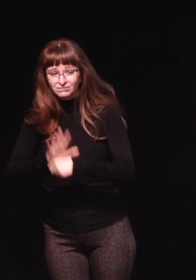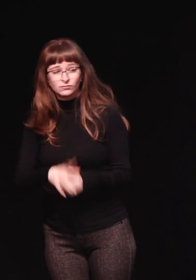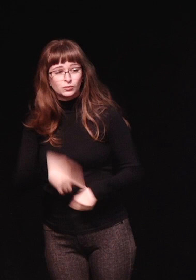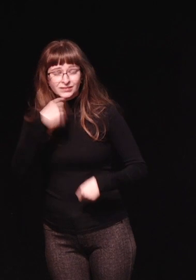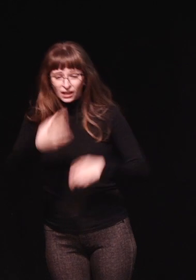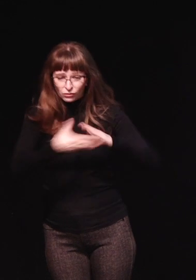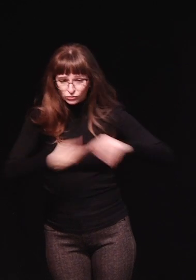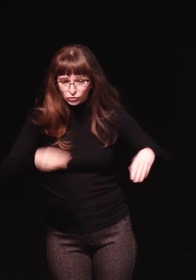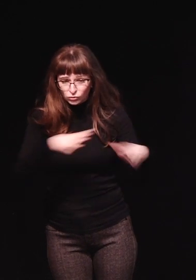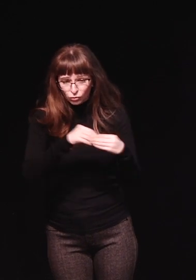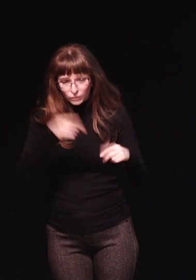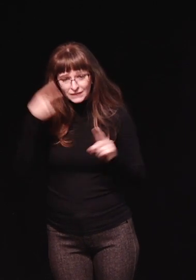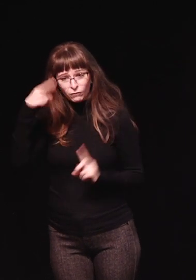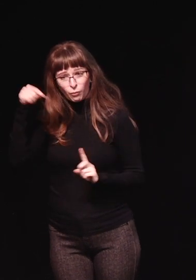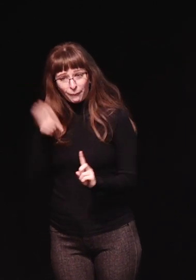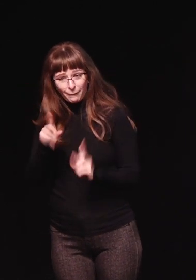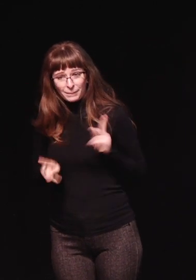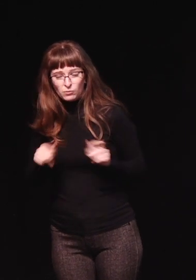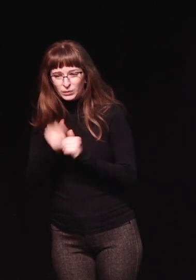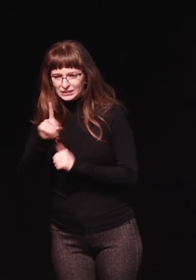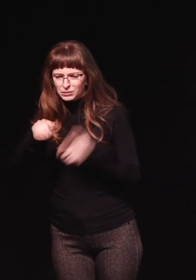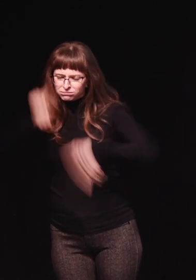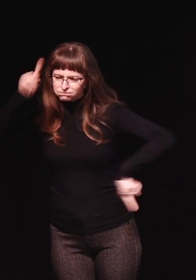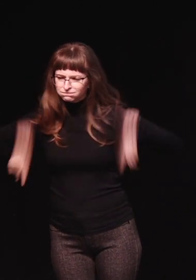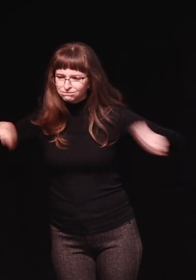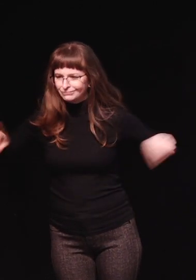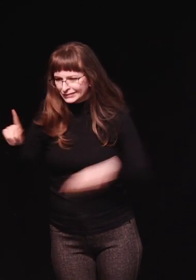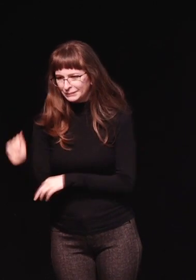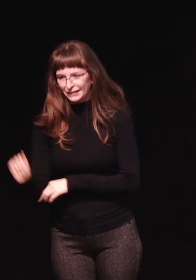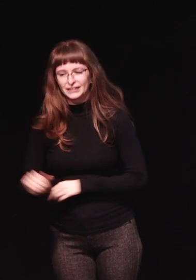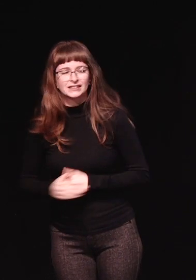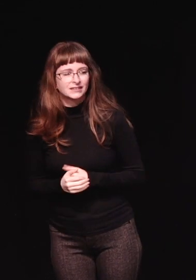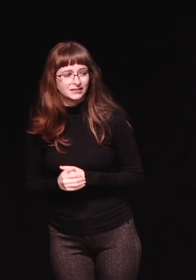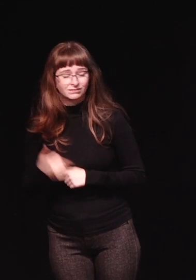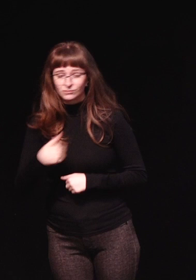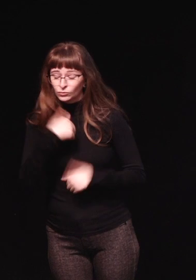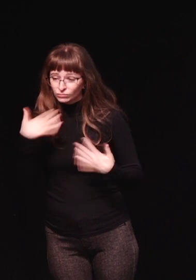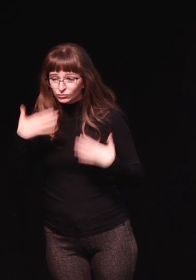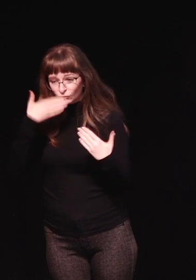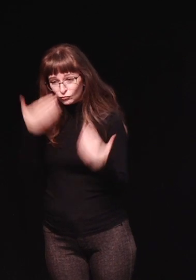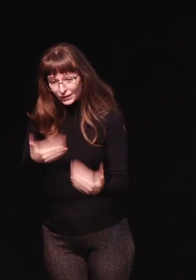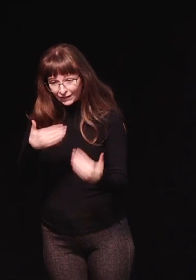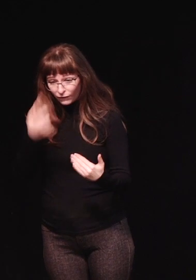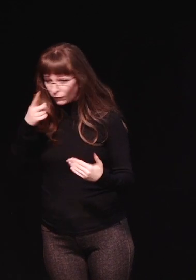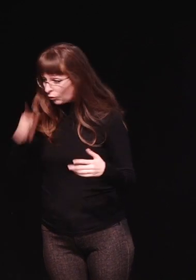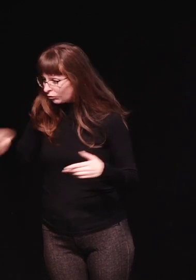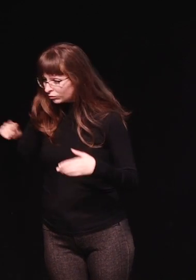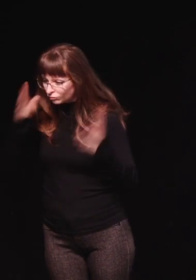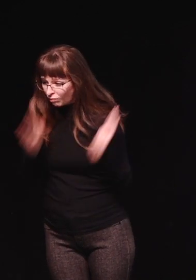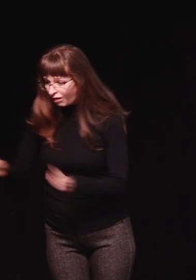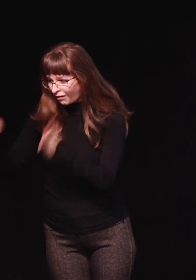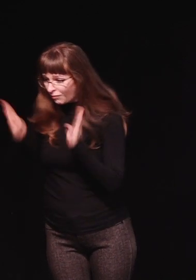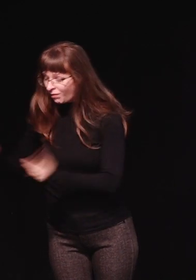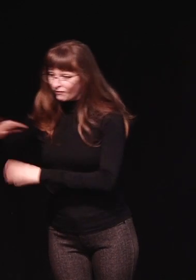stories of people with disabilities, of all disabilities. We are grateful to the organizers, the